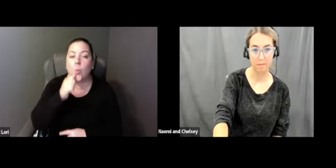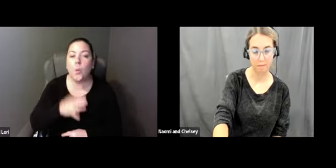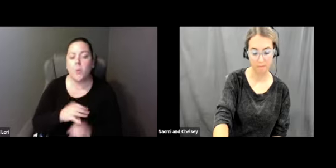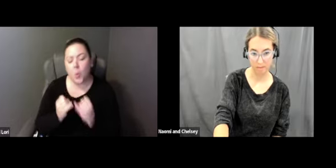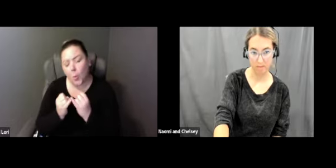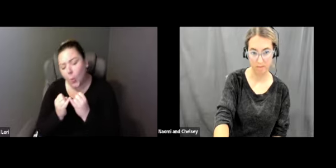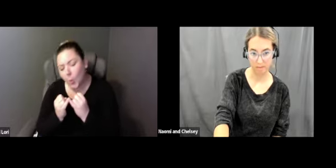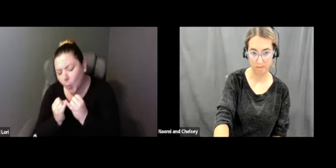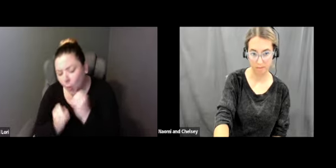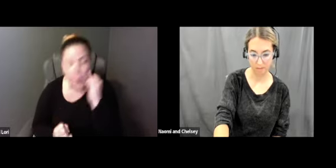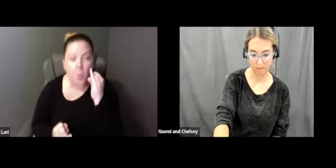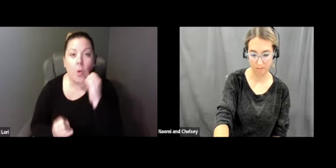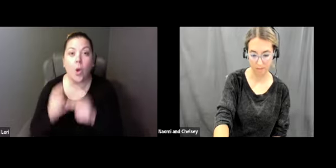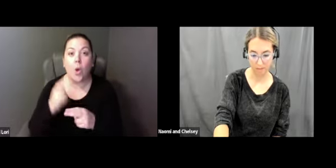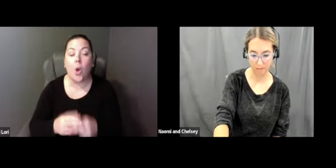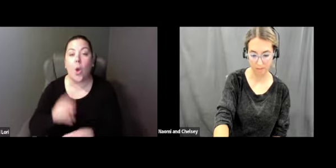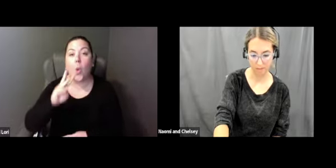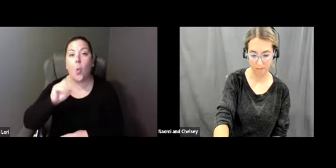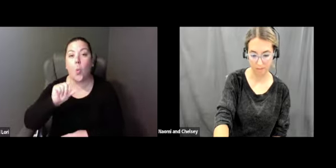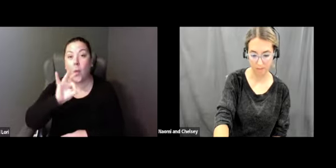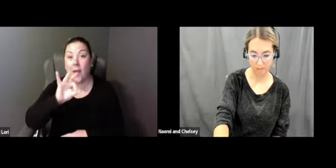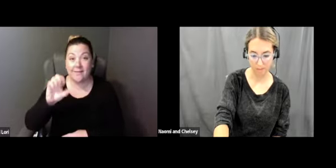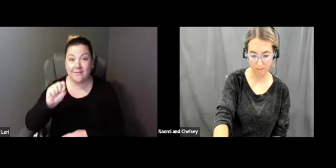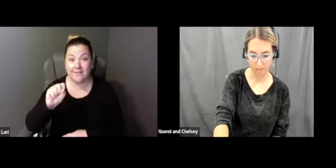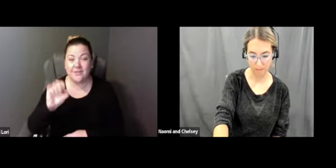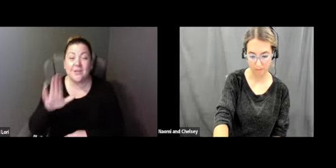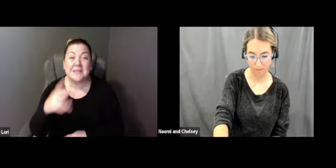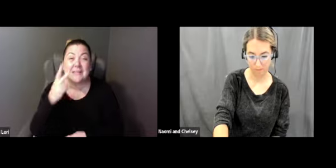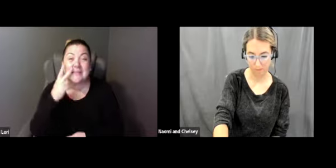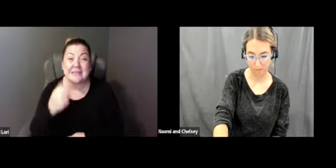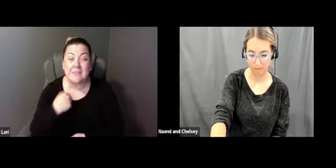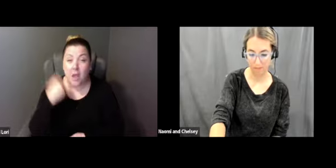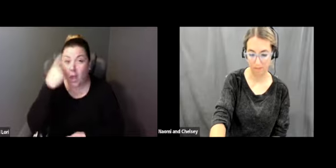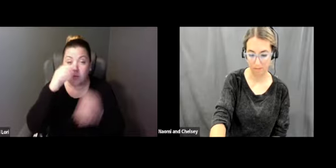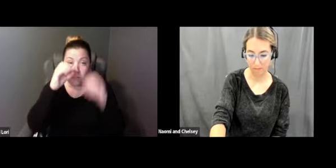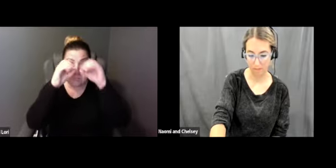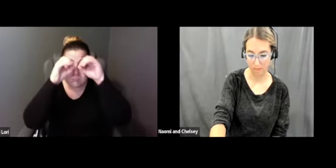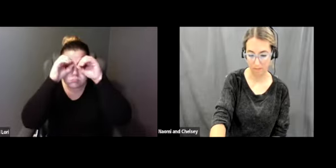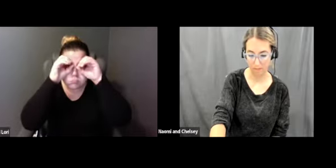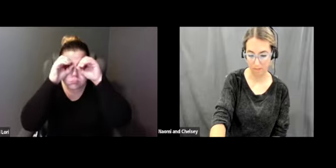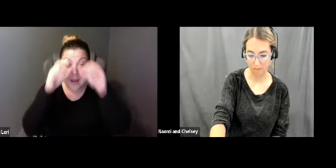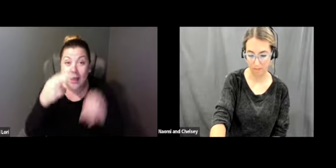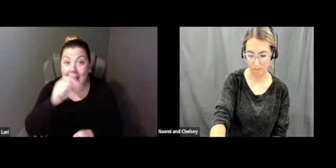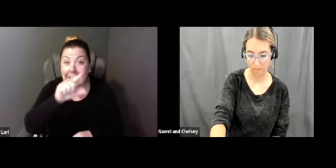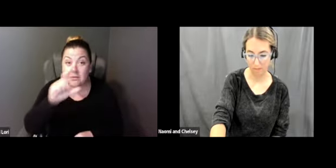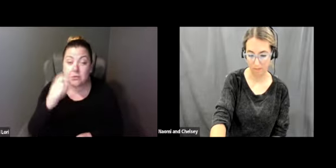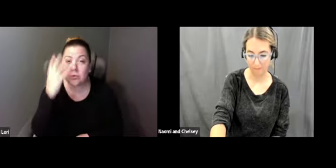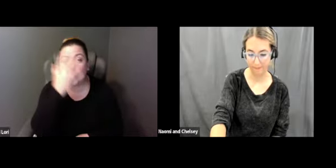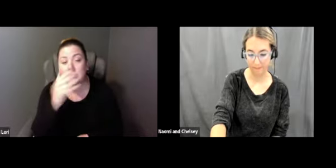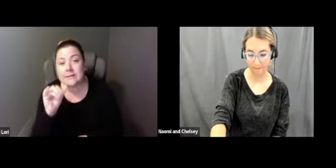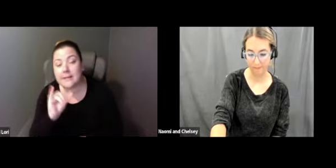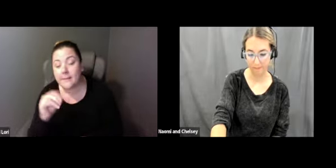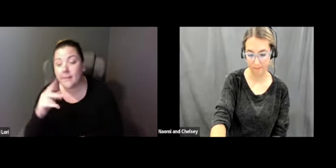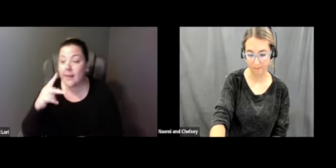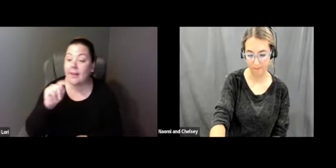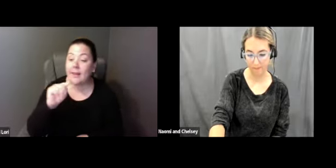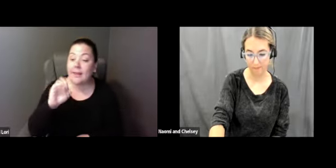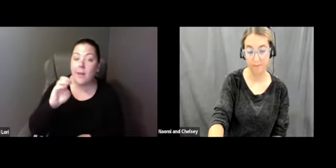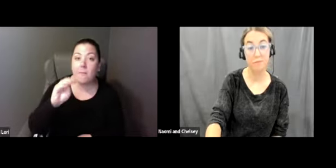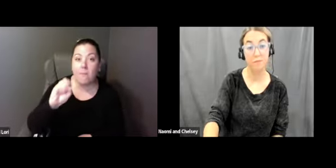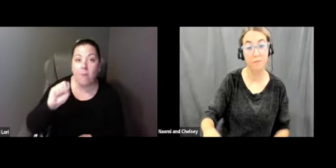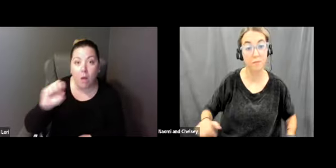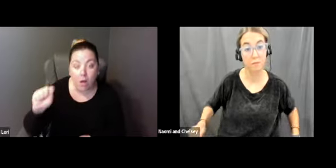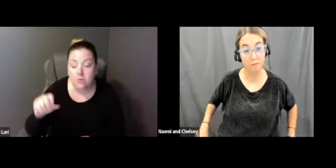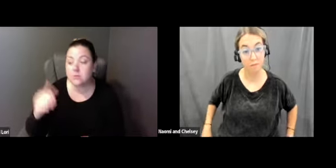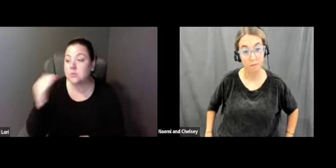And it doesn't help that I have big hazel eyes. And so I would often be compared to people like Kate Moss, Winona Ryder, and Drew Barrymore